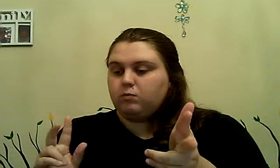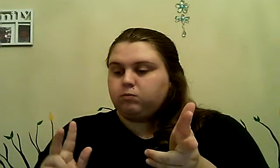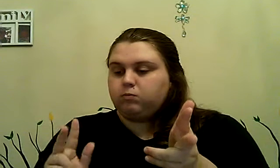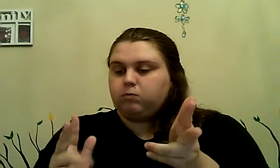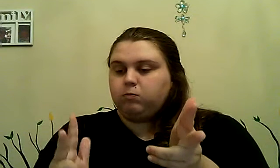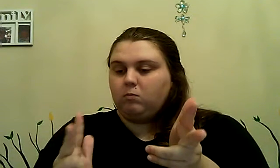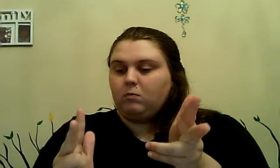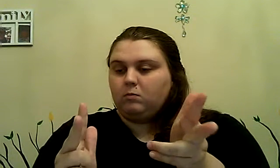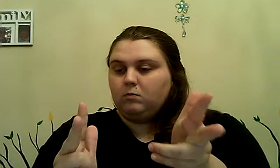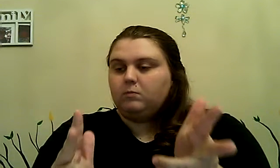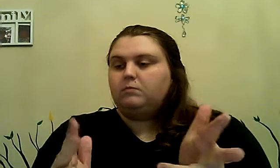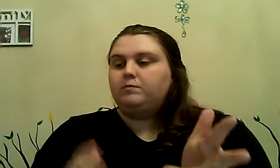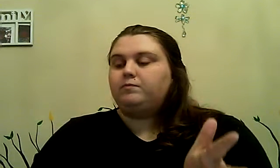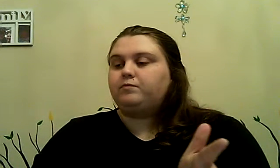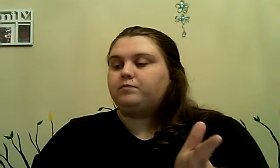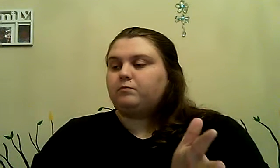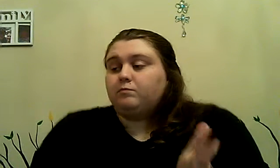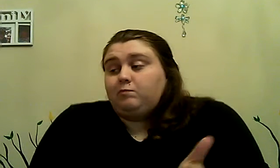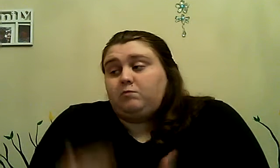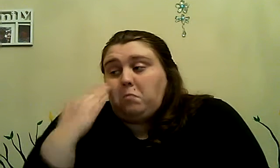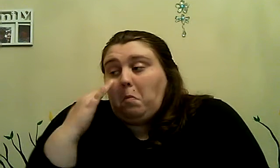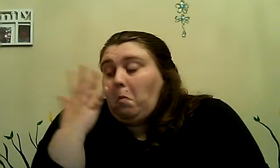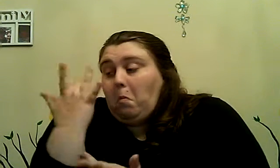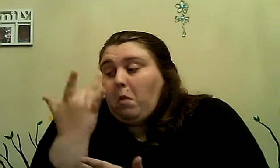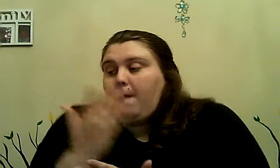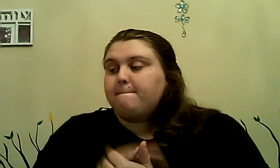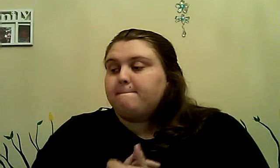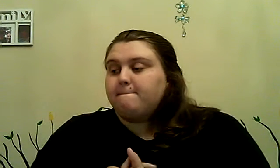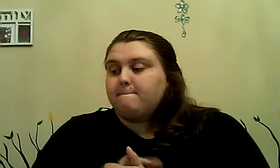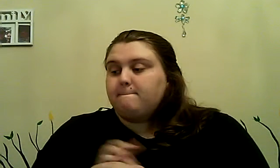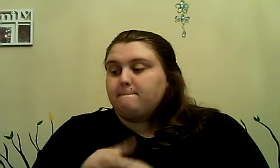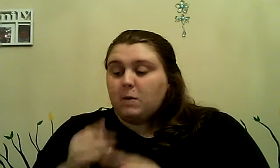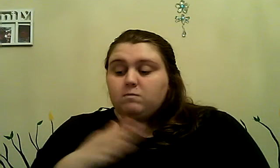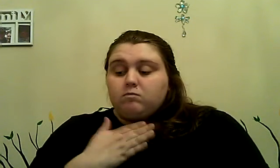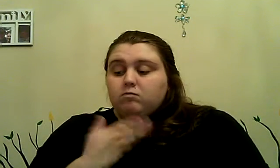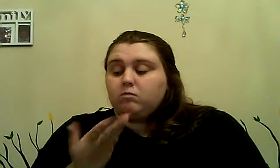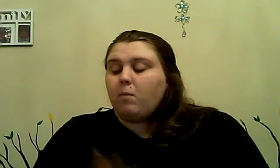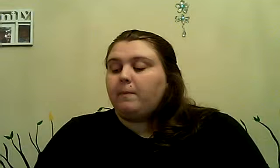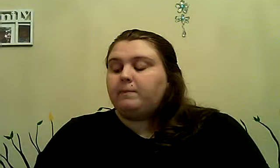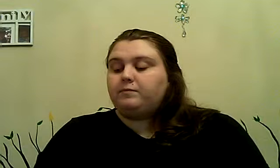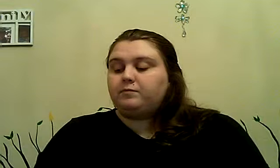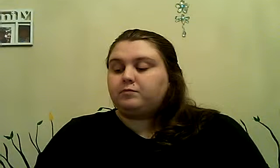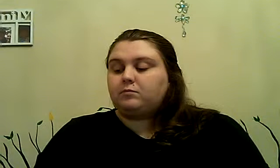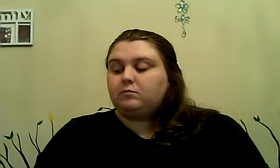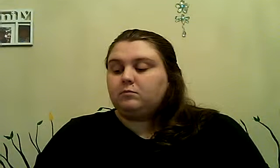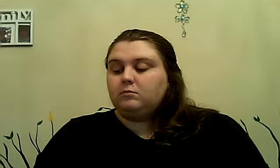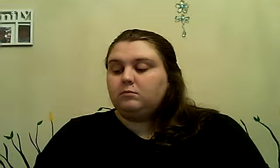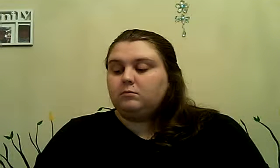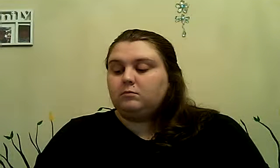why it was happening, but we were happy by it nonetheless. And as we